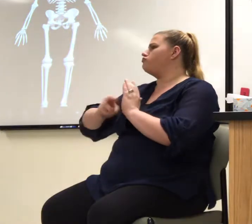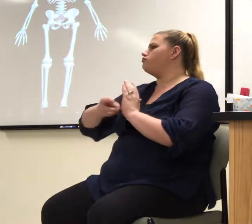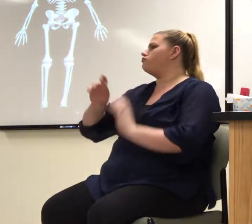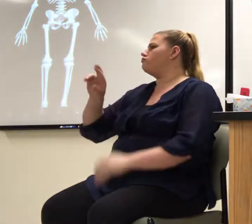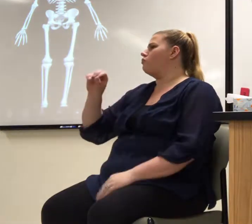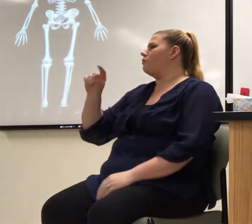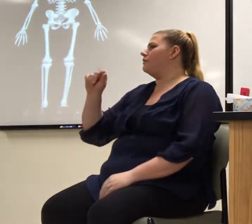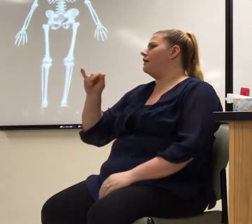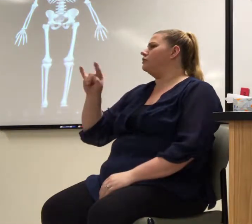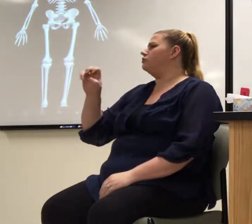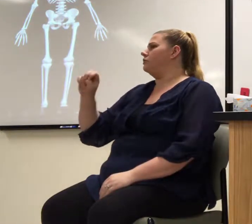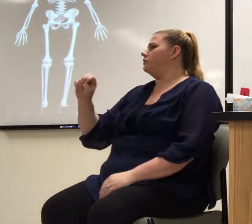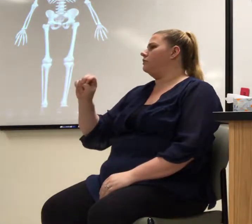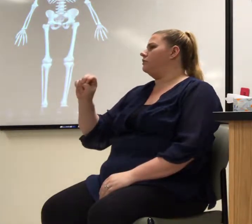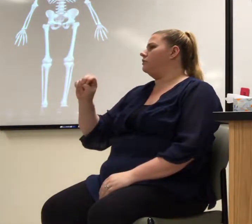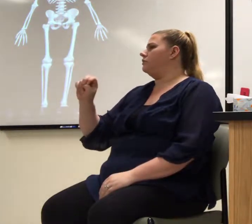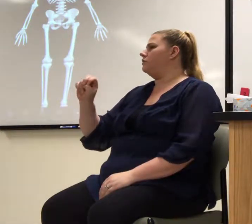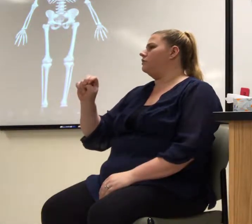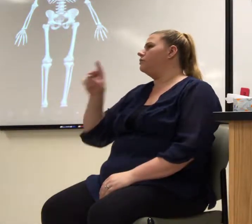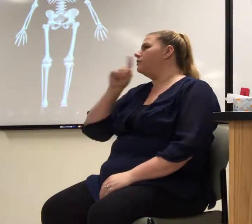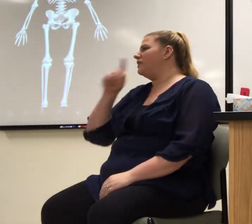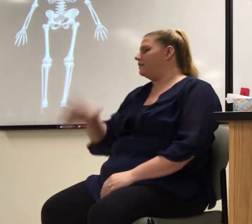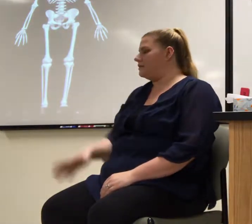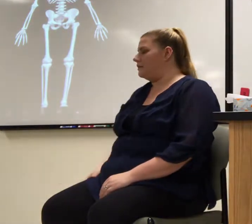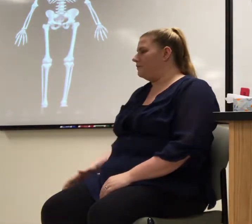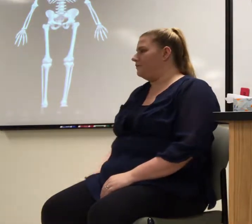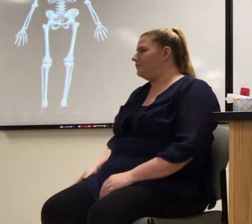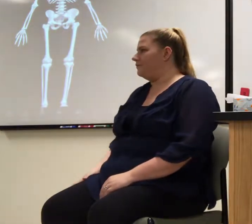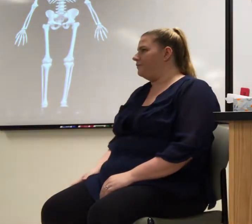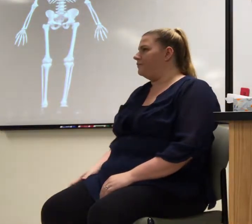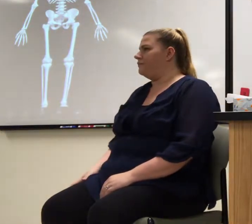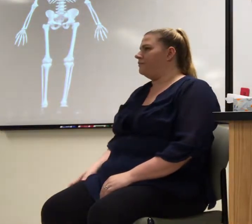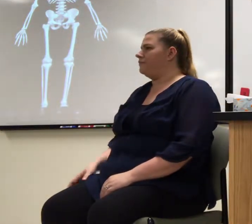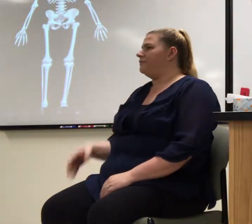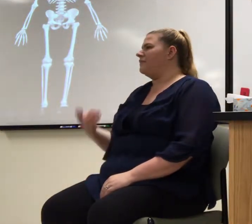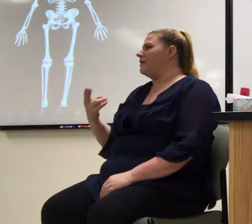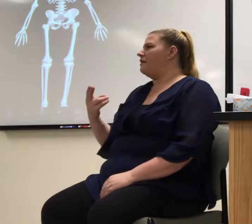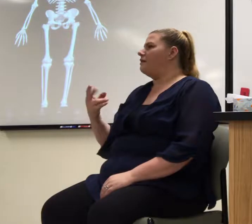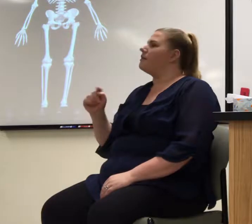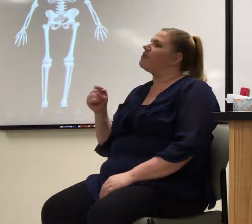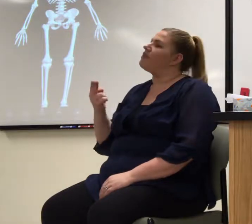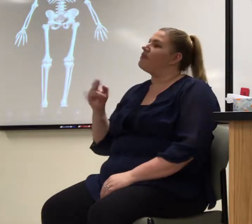of the hip or thigh. Okay?